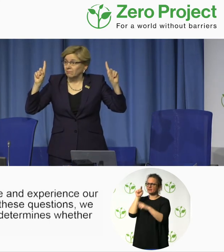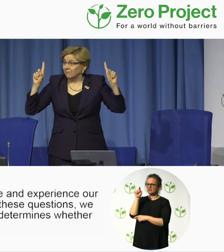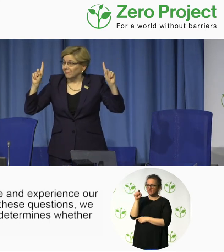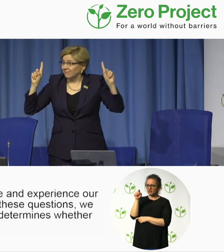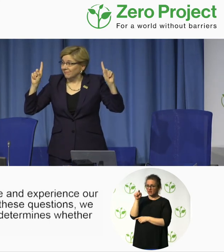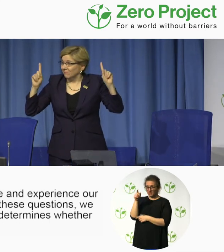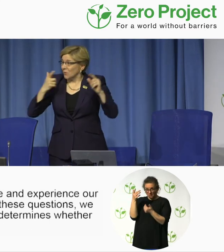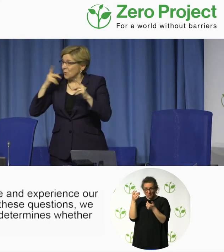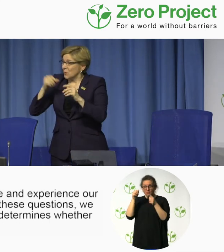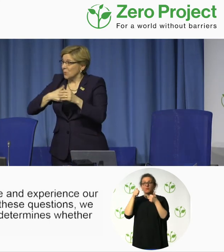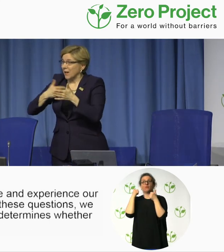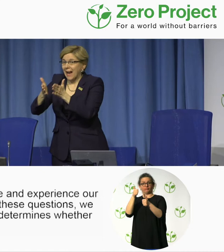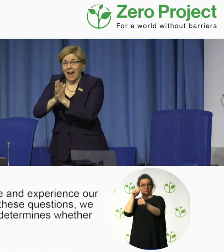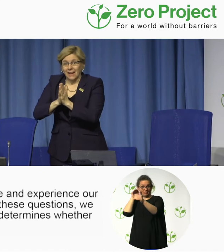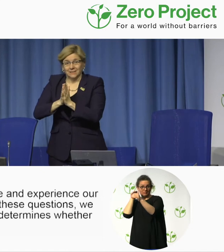been achieved?